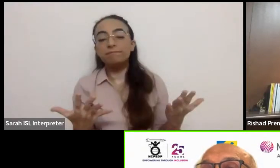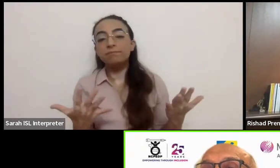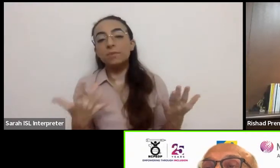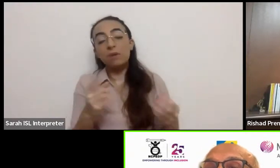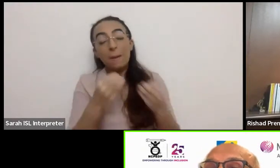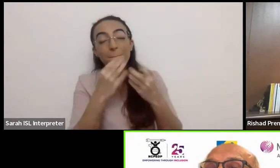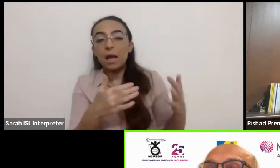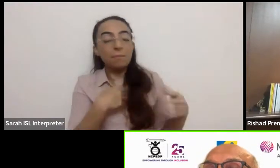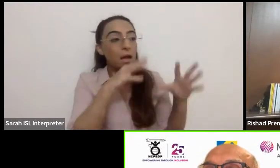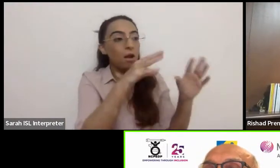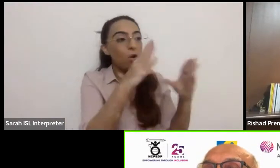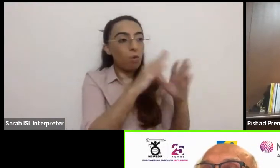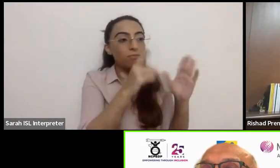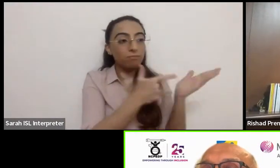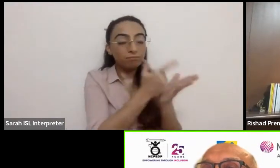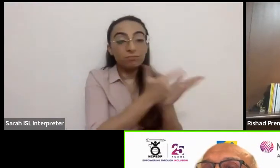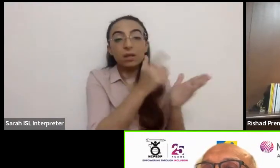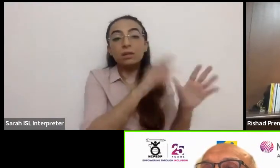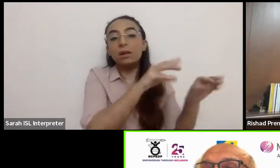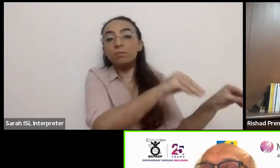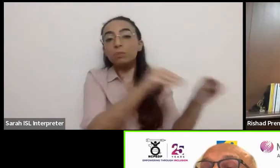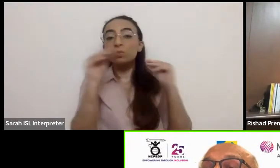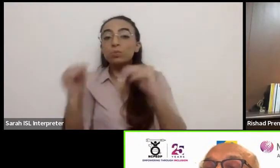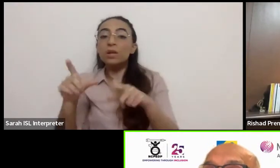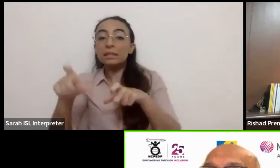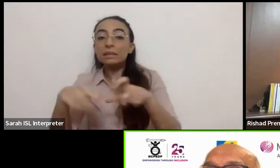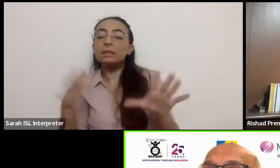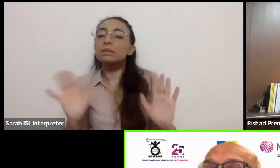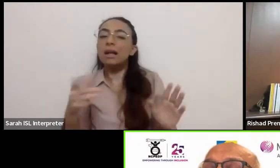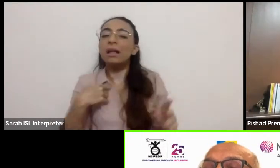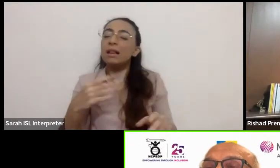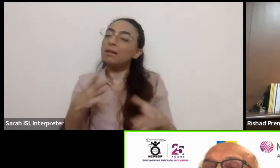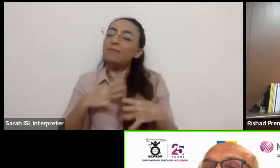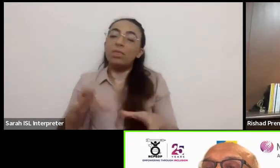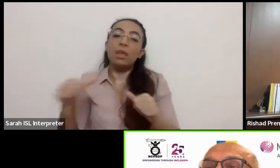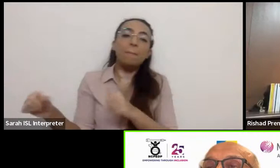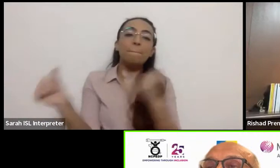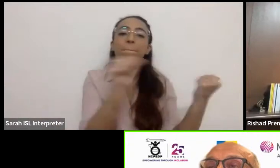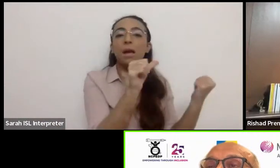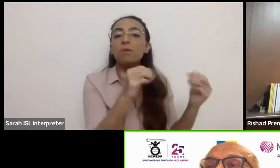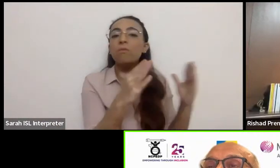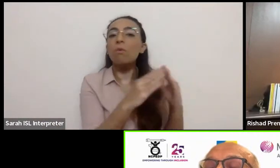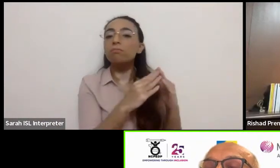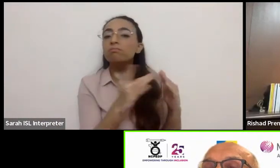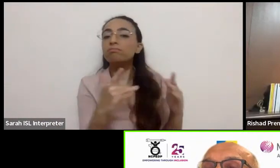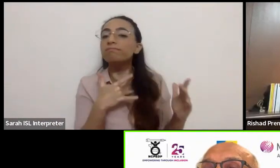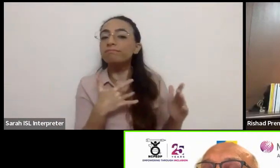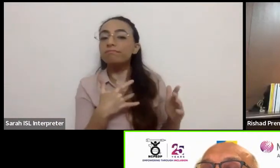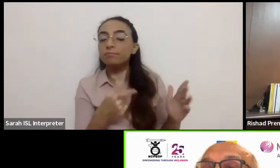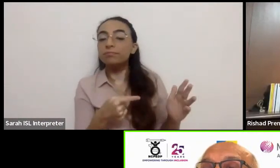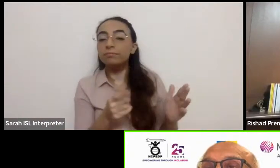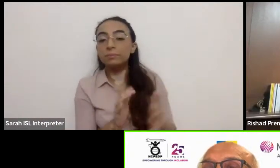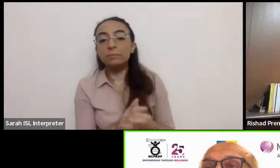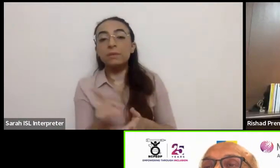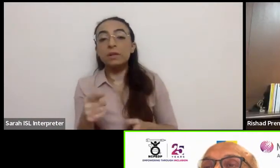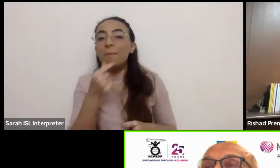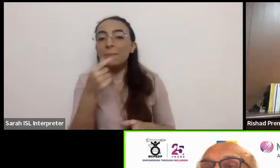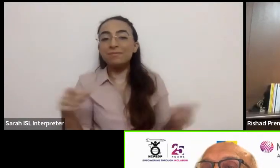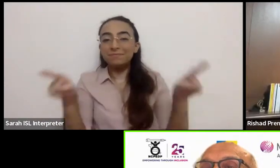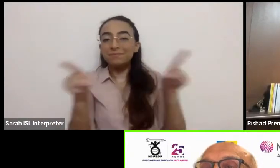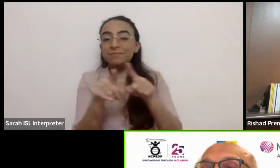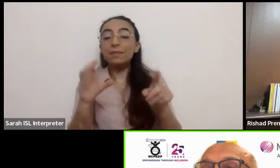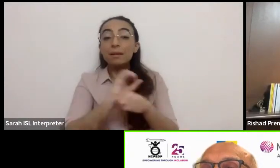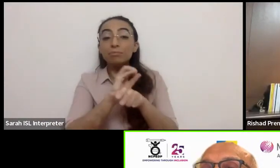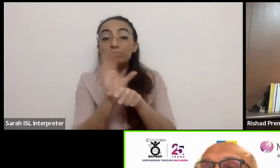them to do it, and hence they land up really back in the. So your mention about how the COVID